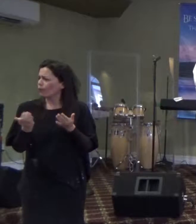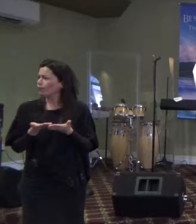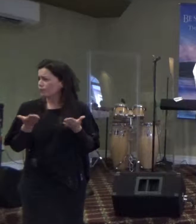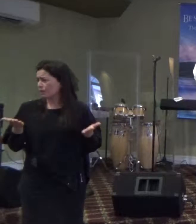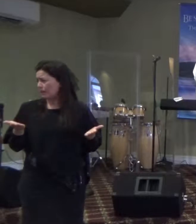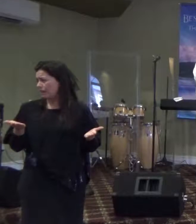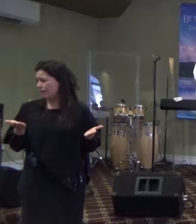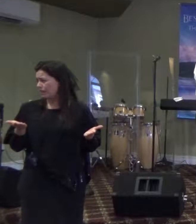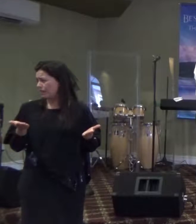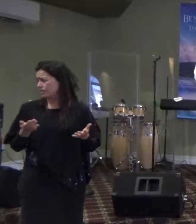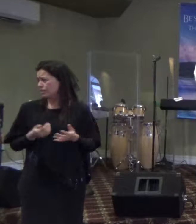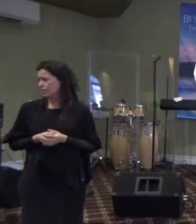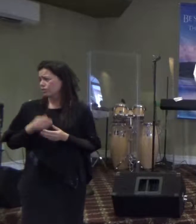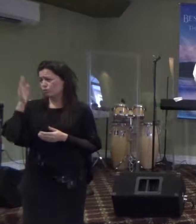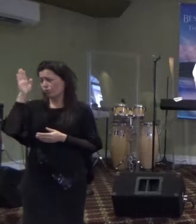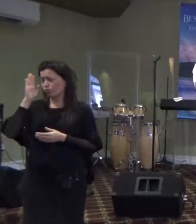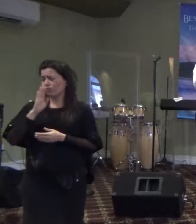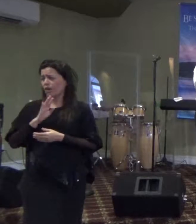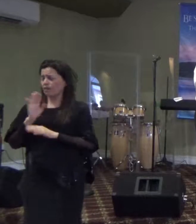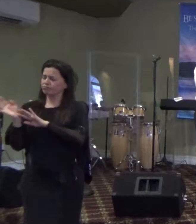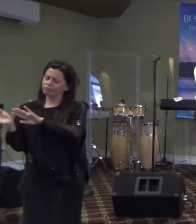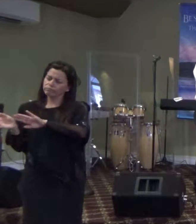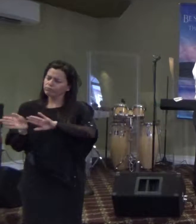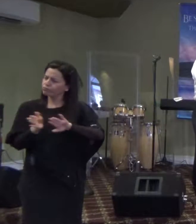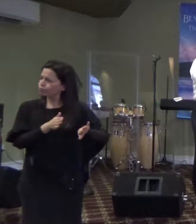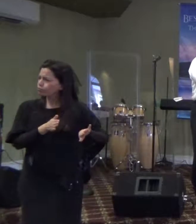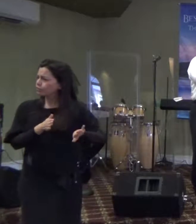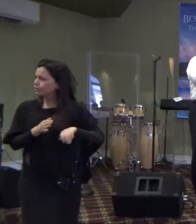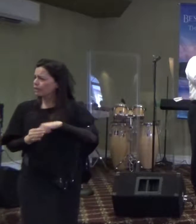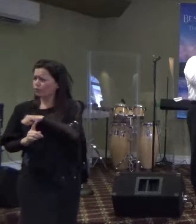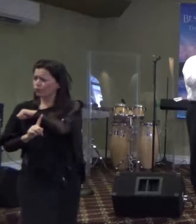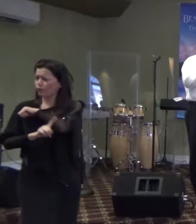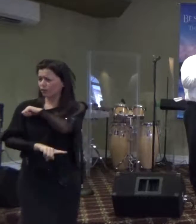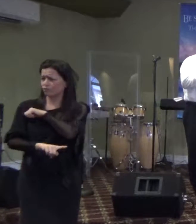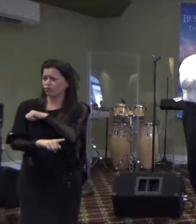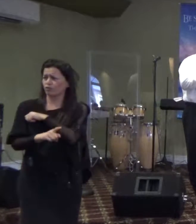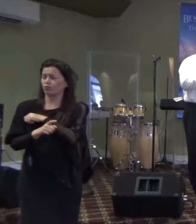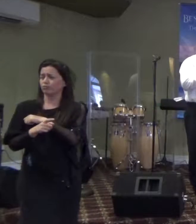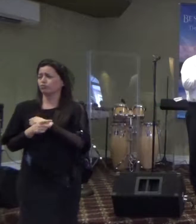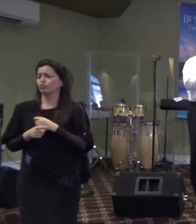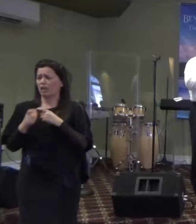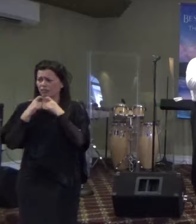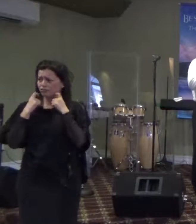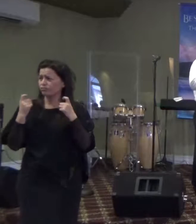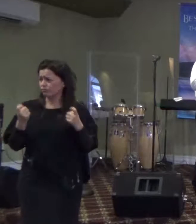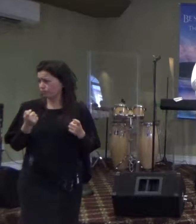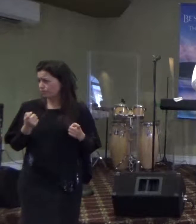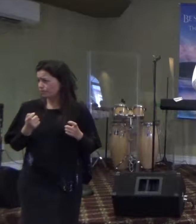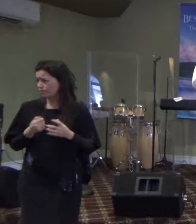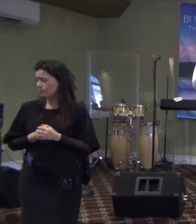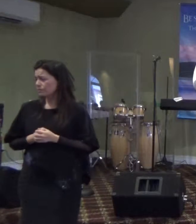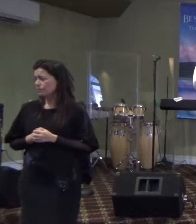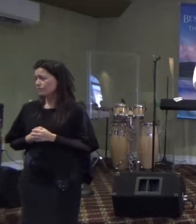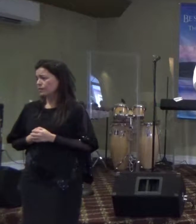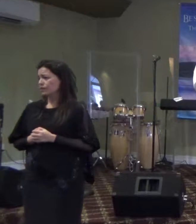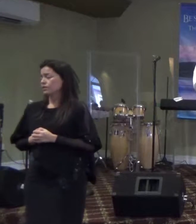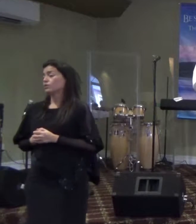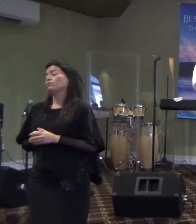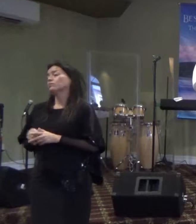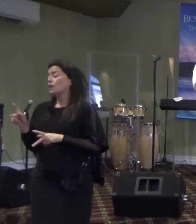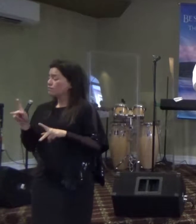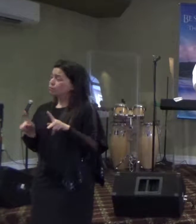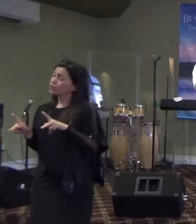and God also turned him al over pecado. to sin. En este enfoque And this focus, temporal